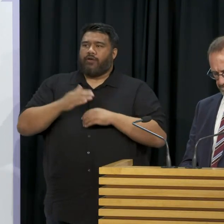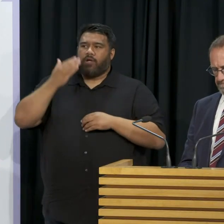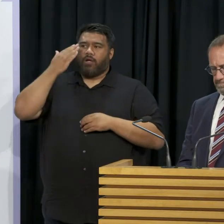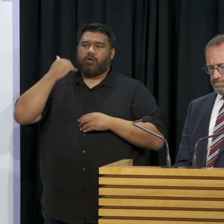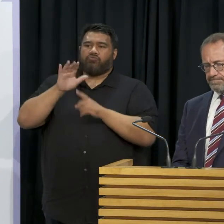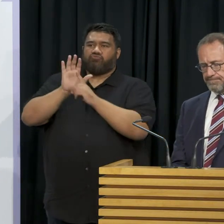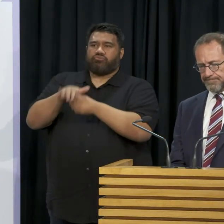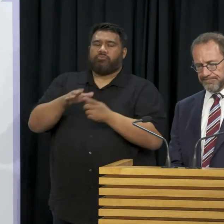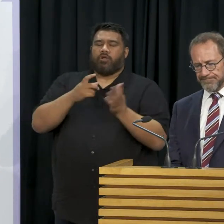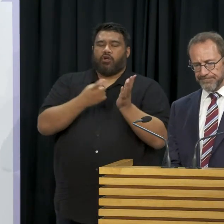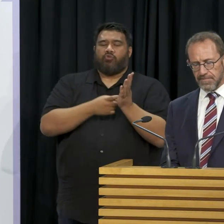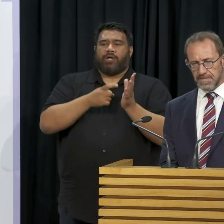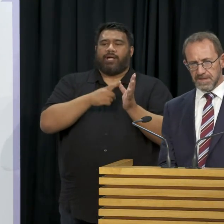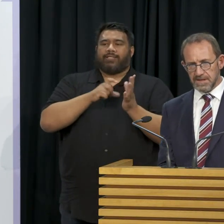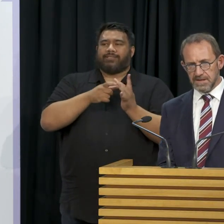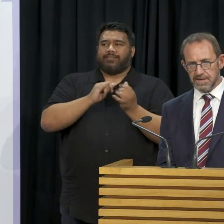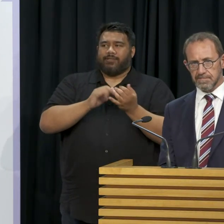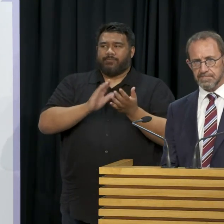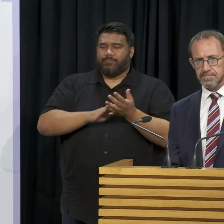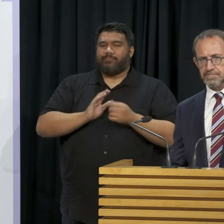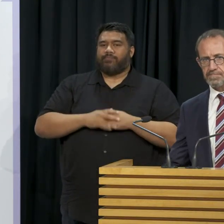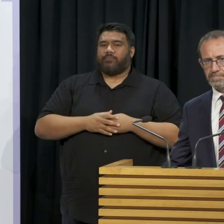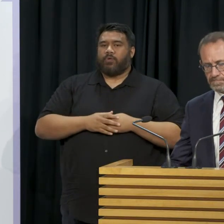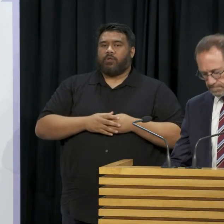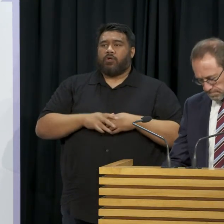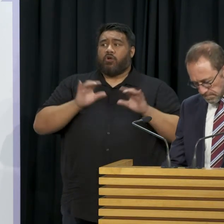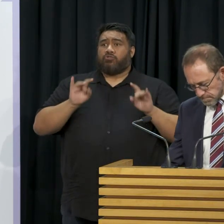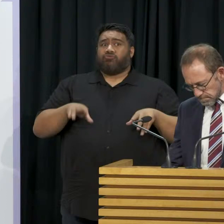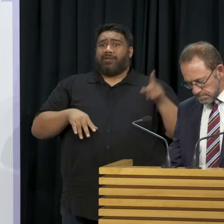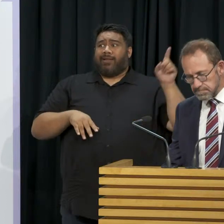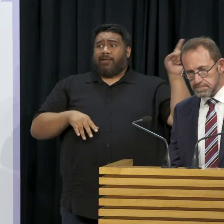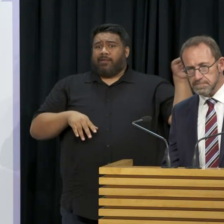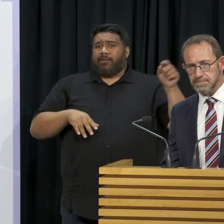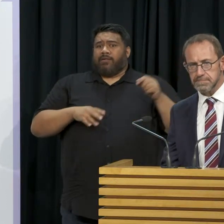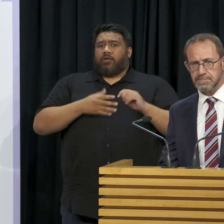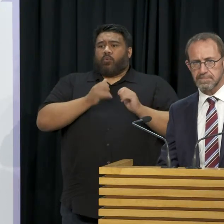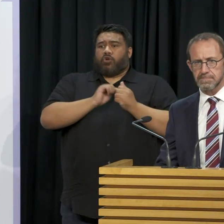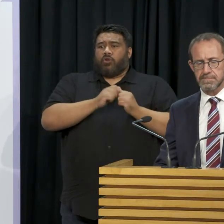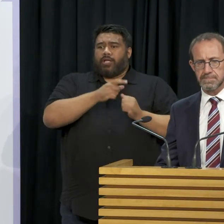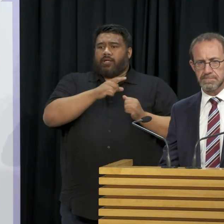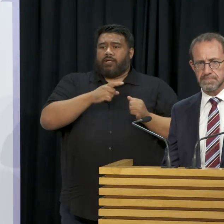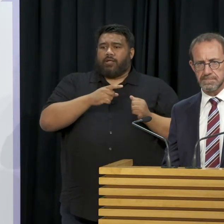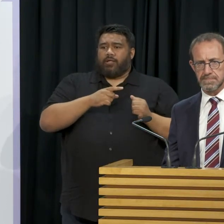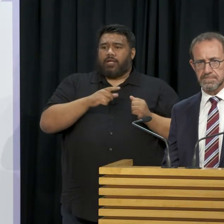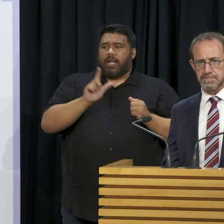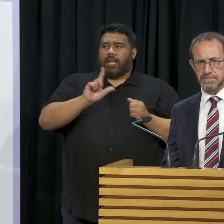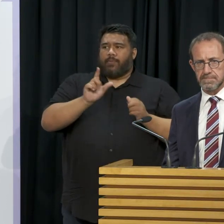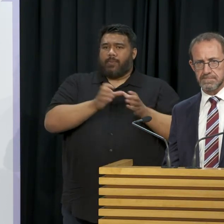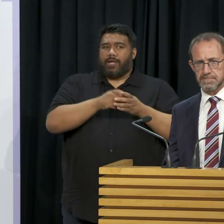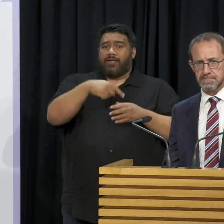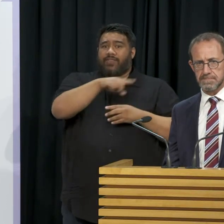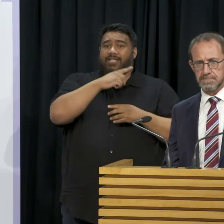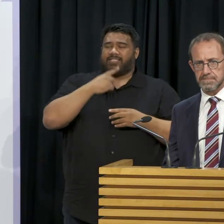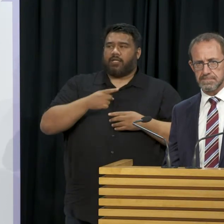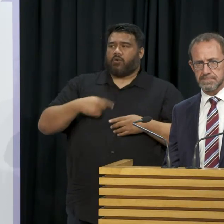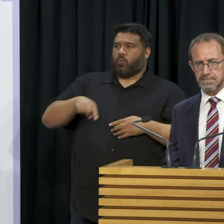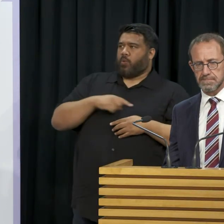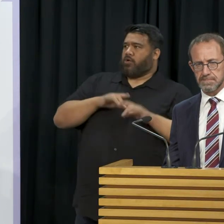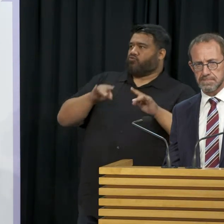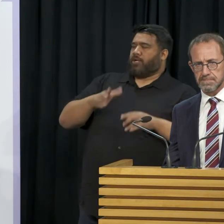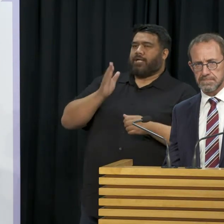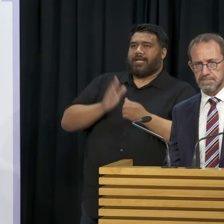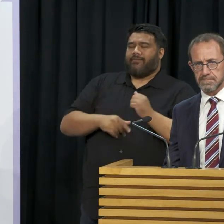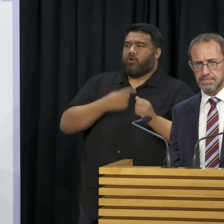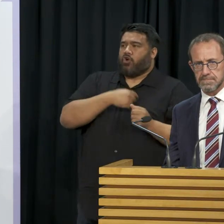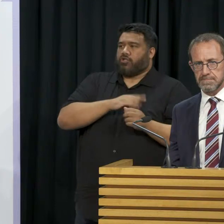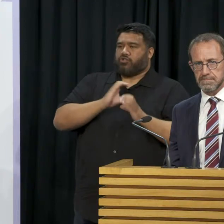this country. Your colleagues at Australian Labor today put out a statement, and one of the lines really struck me. It said, "We have never had a proper and honest conversation about